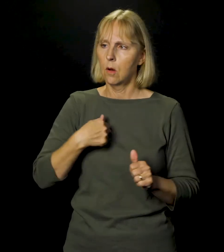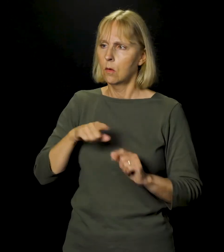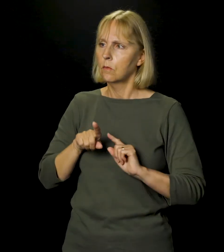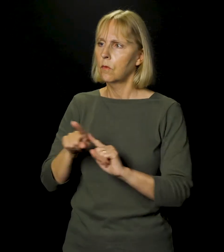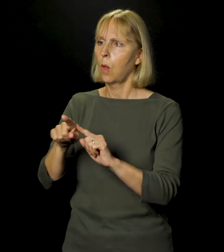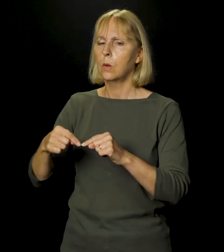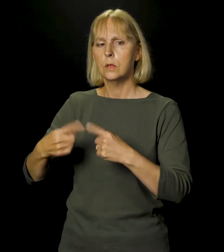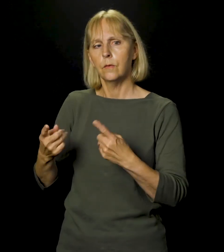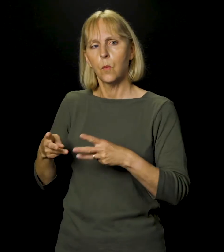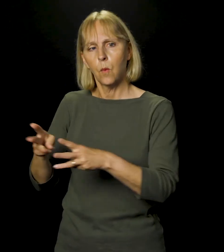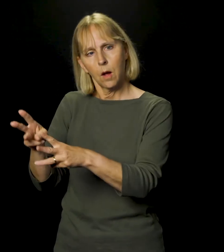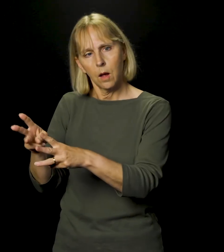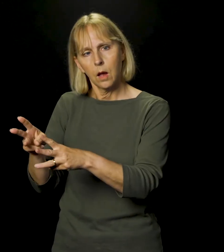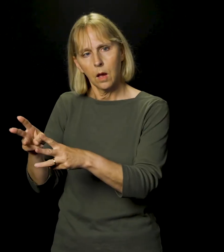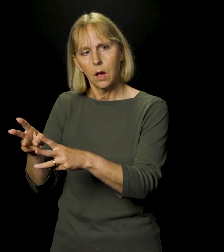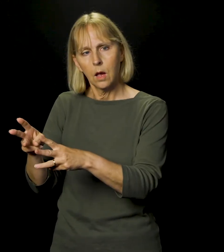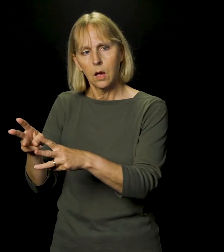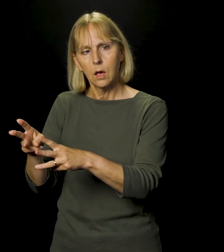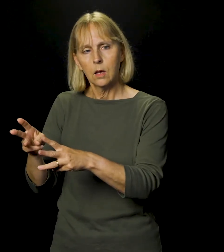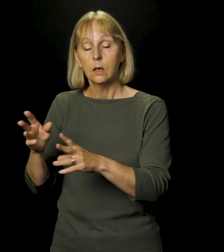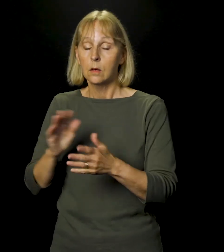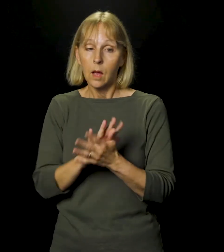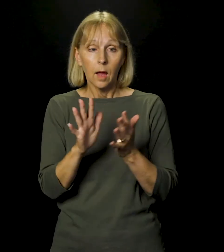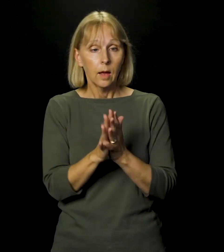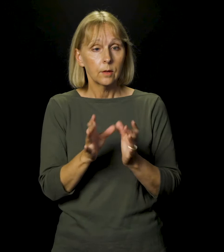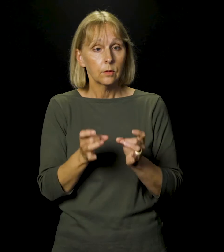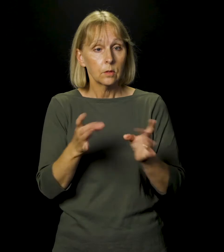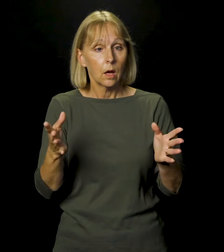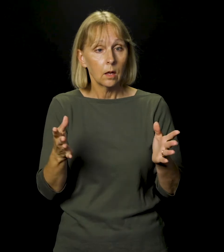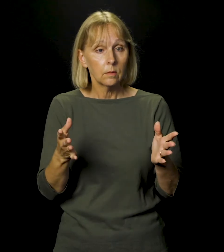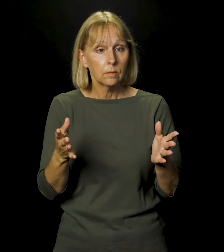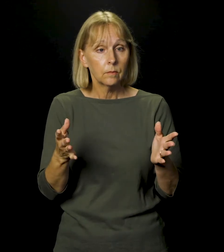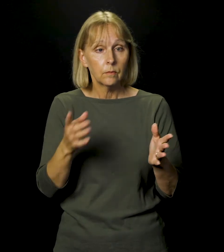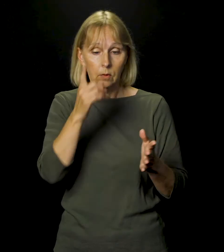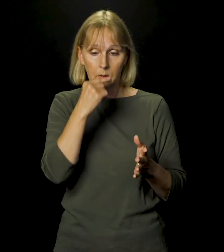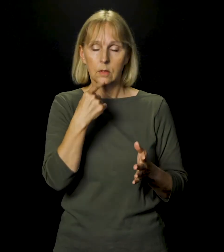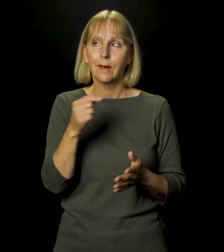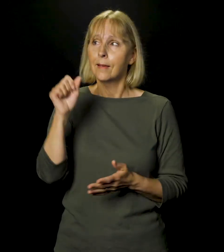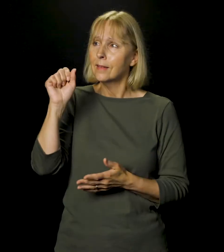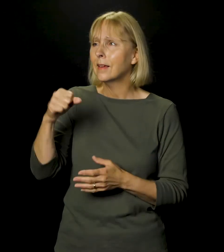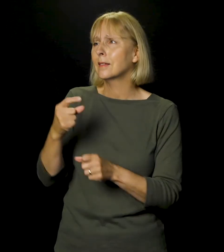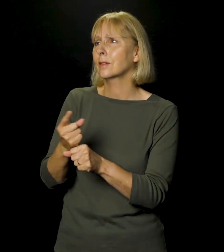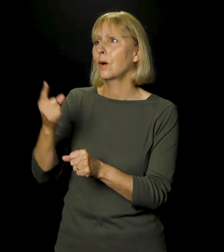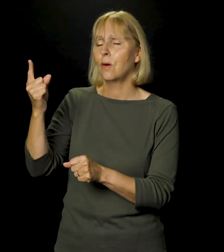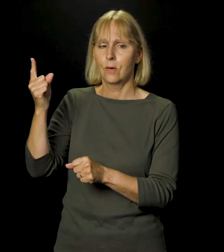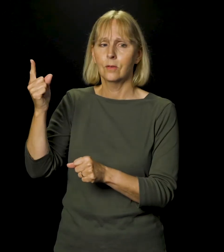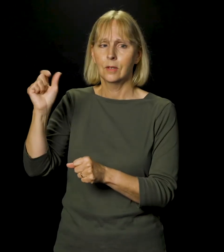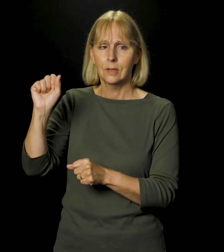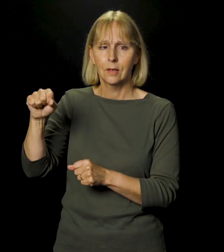else. The way that you can begin that journey today is you can say yes to God.